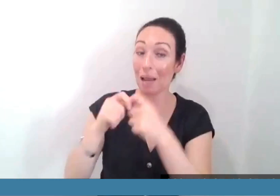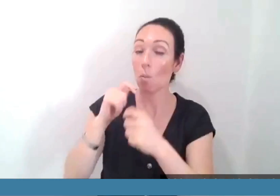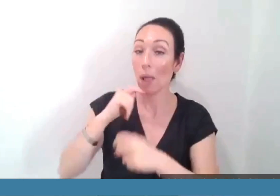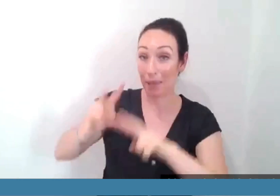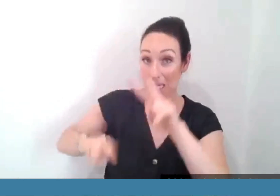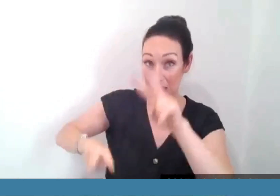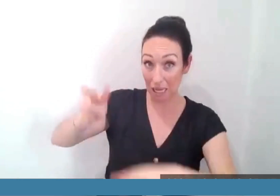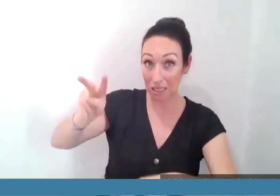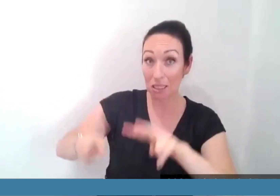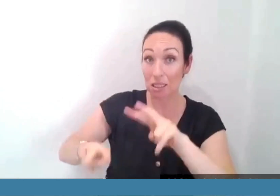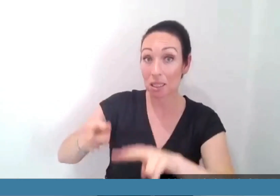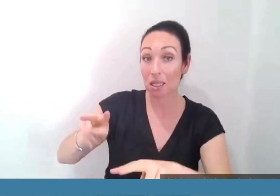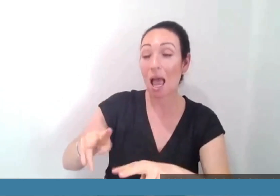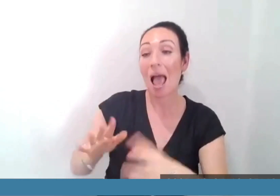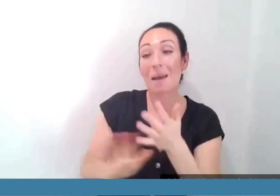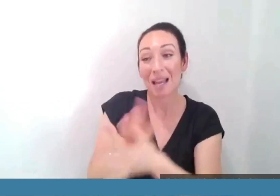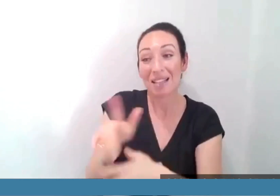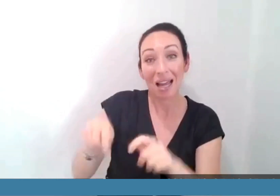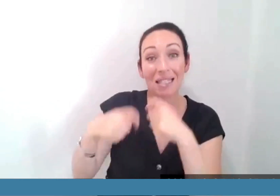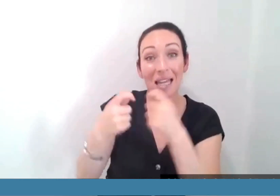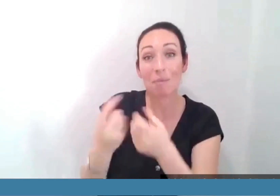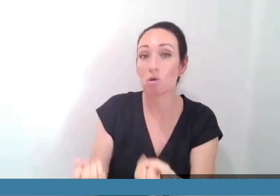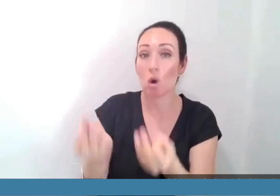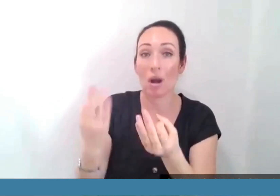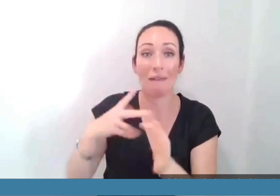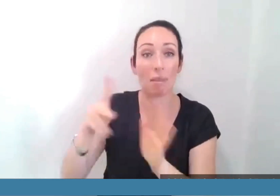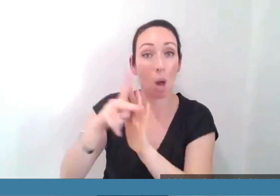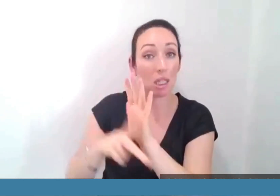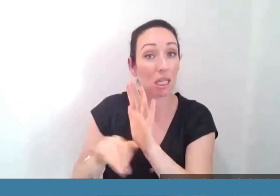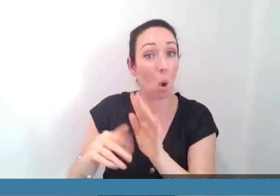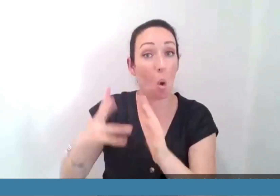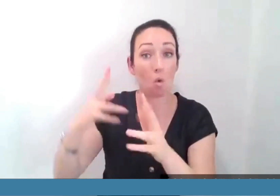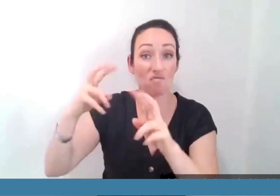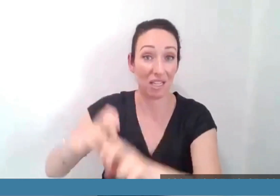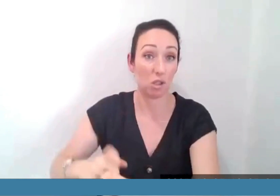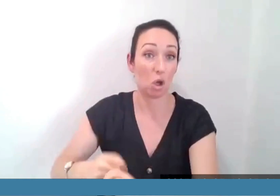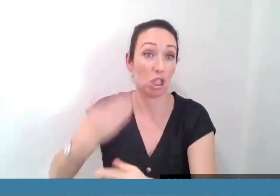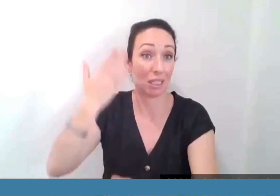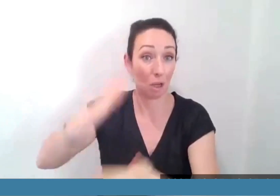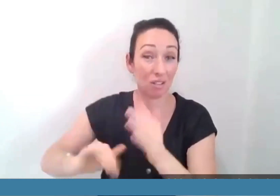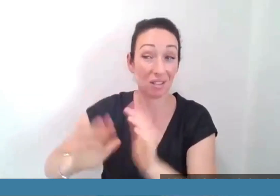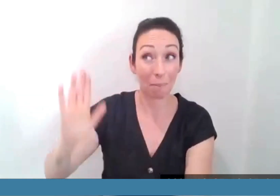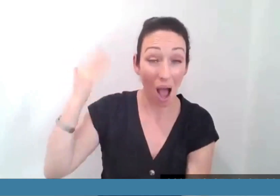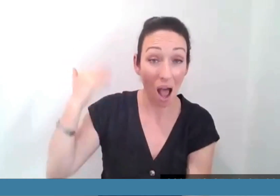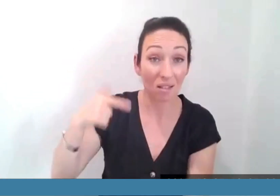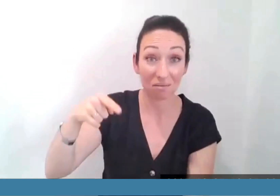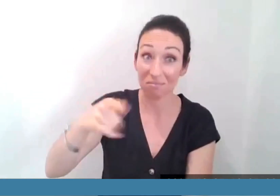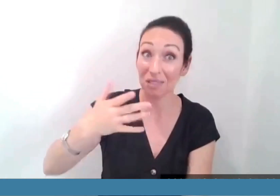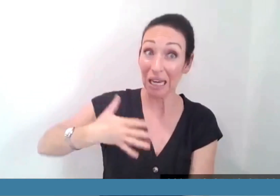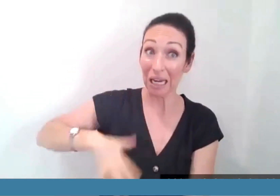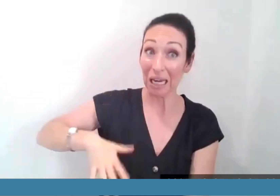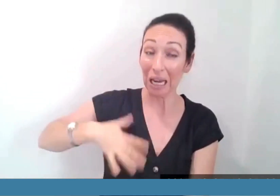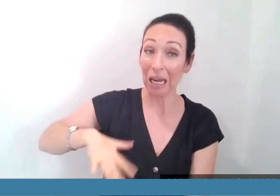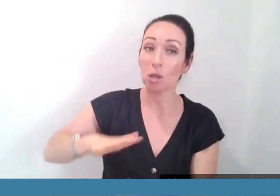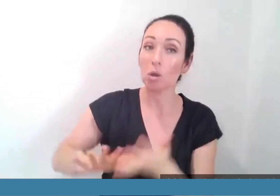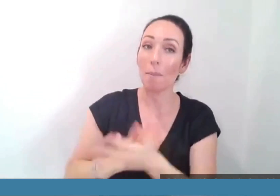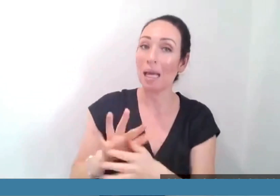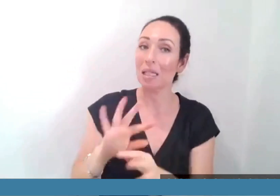have the policy or research experience that this project will require will not be competitive.